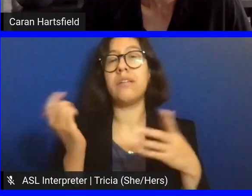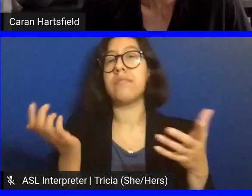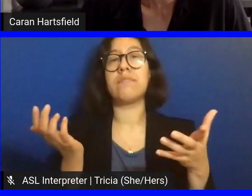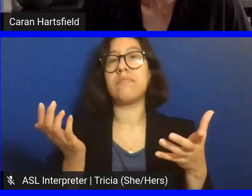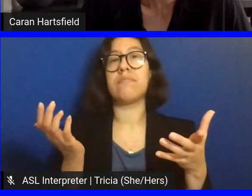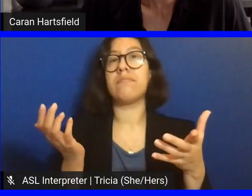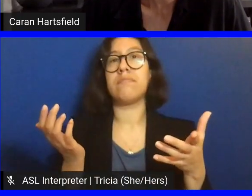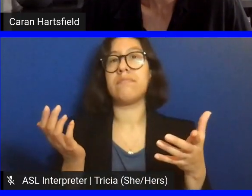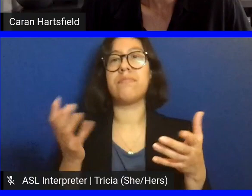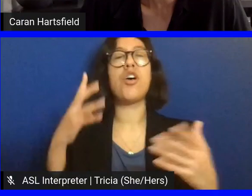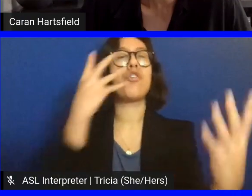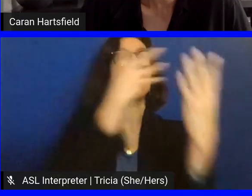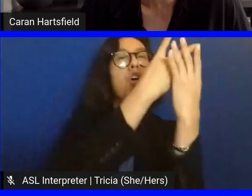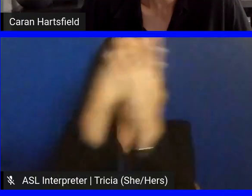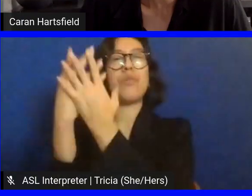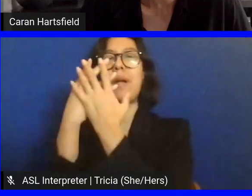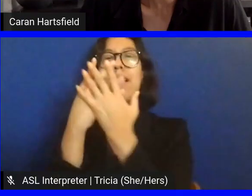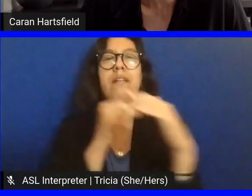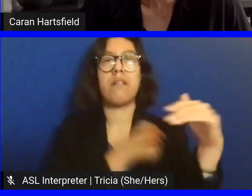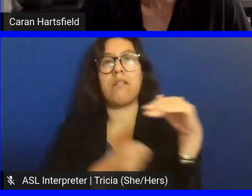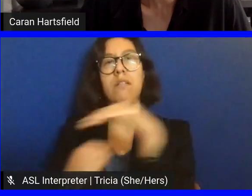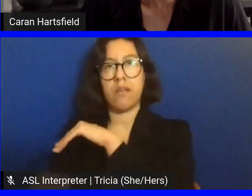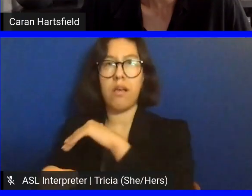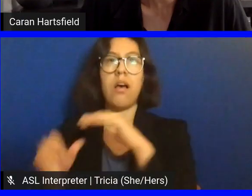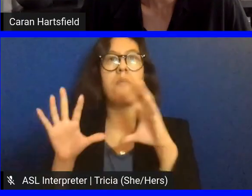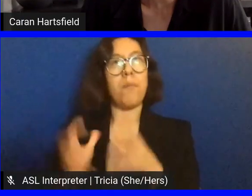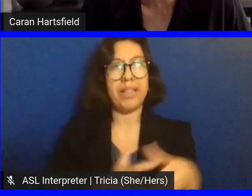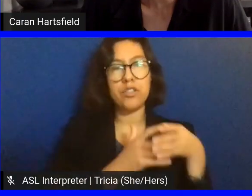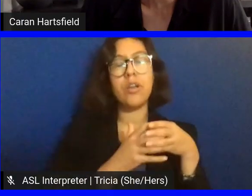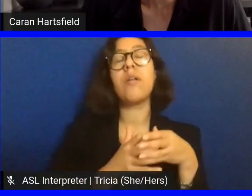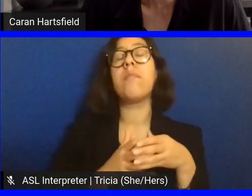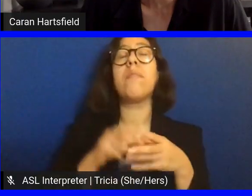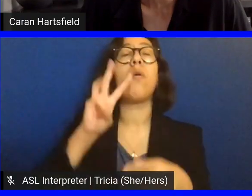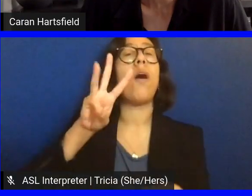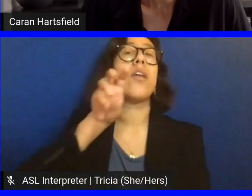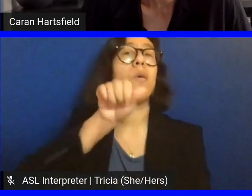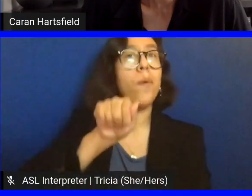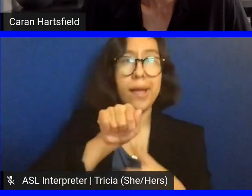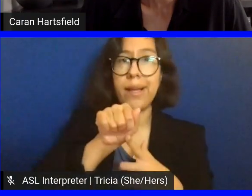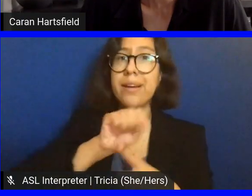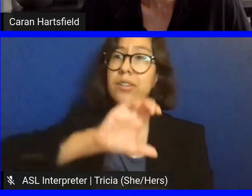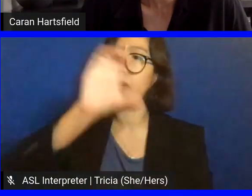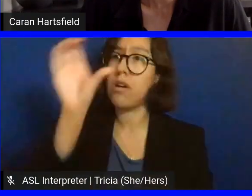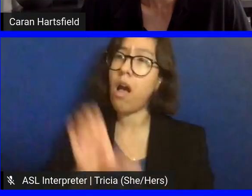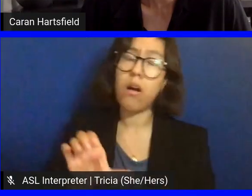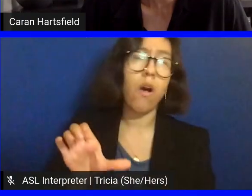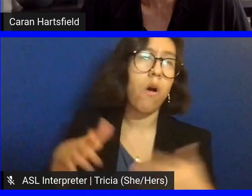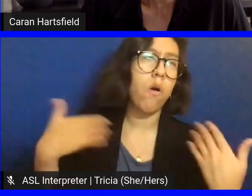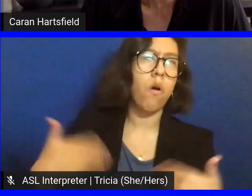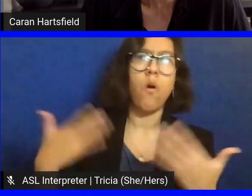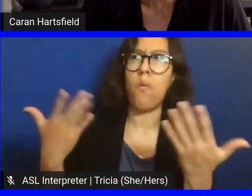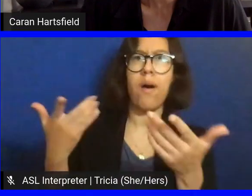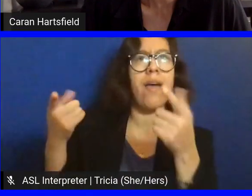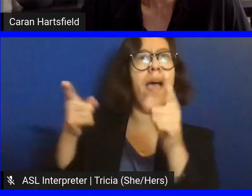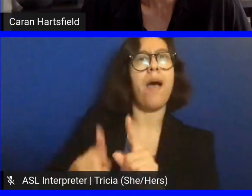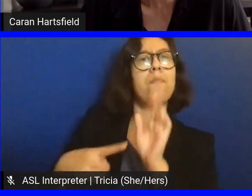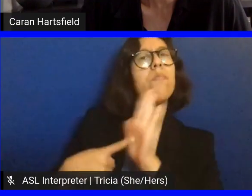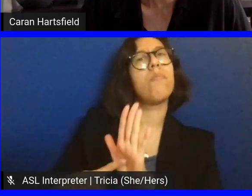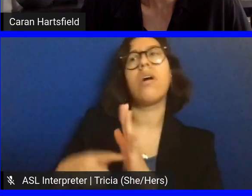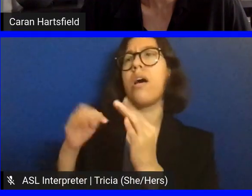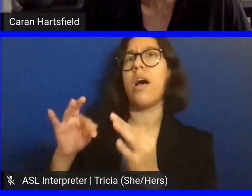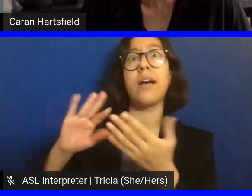the incarcerated population. But Wide Awake Chicago is a prime example of what happens when a